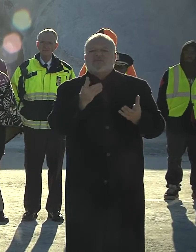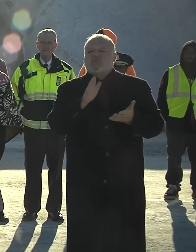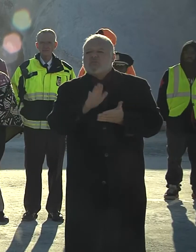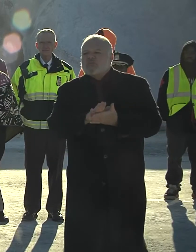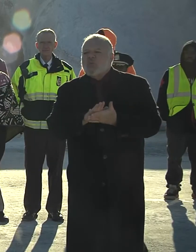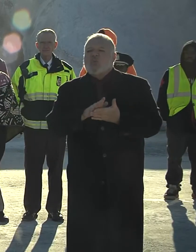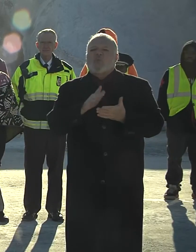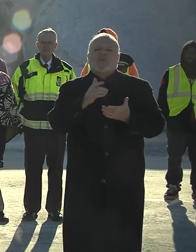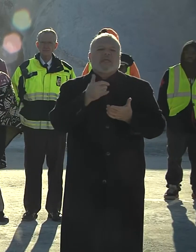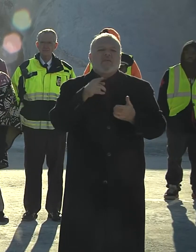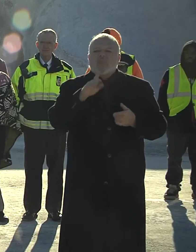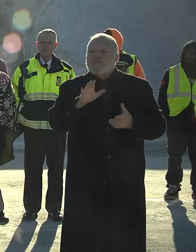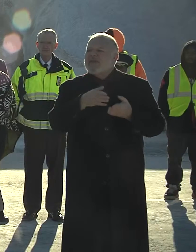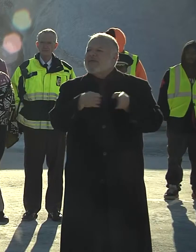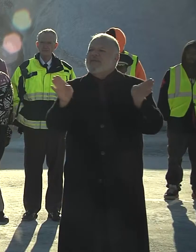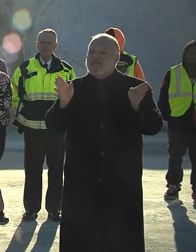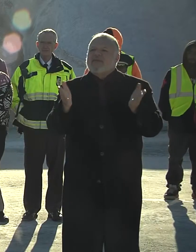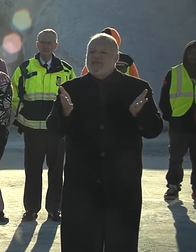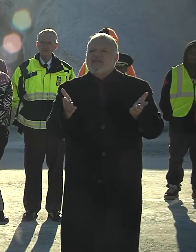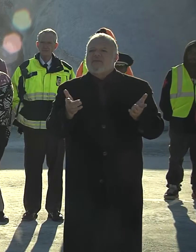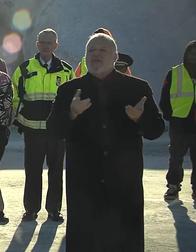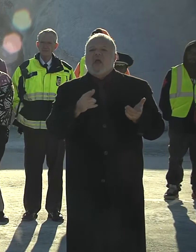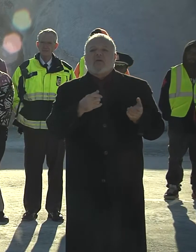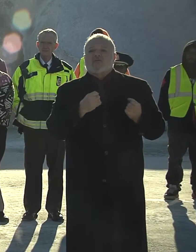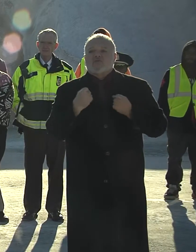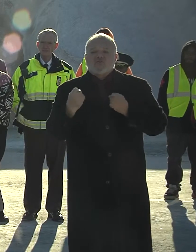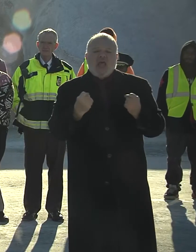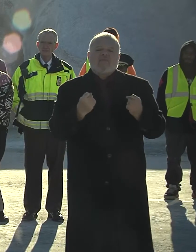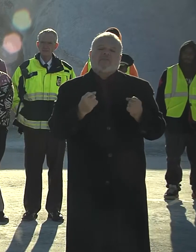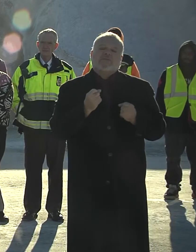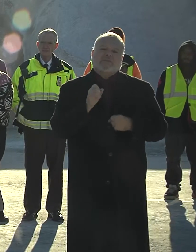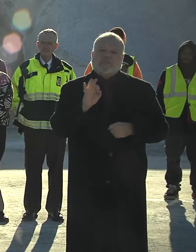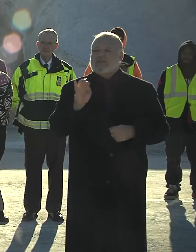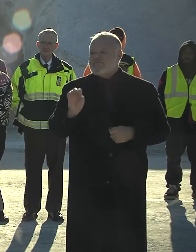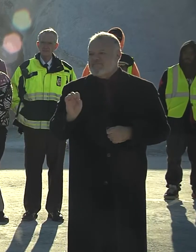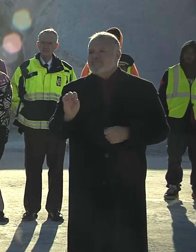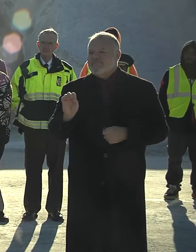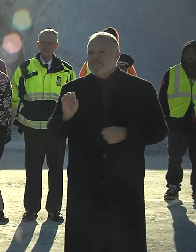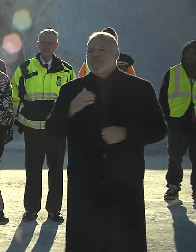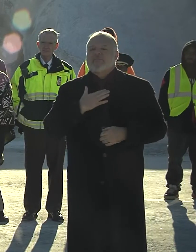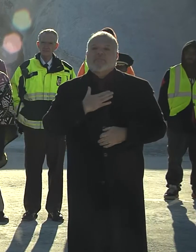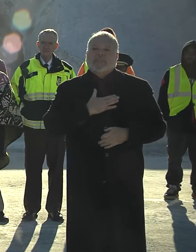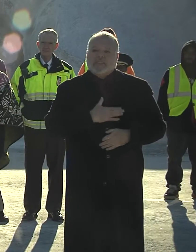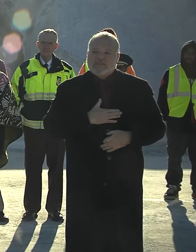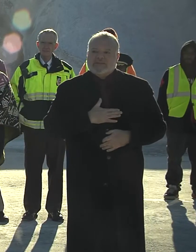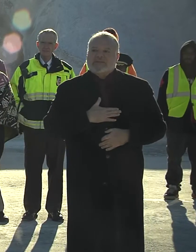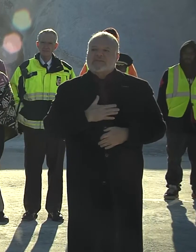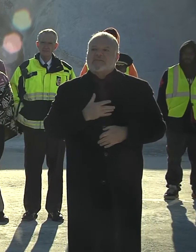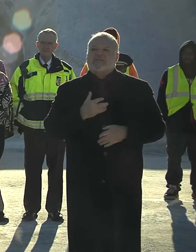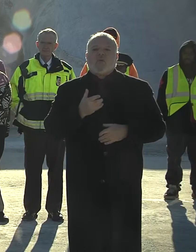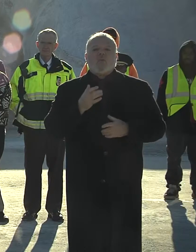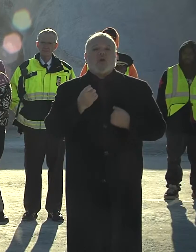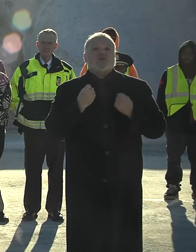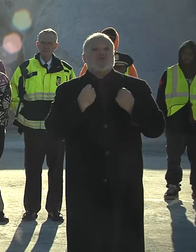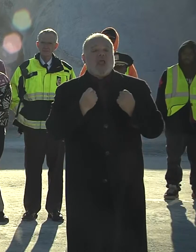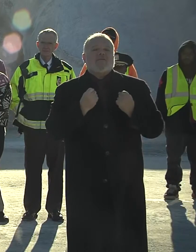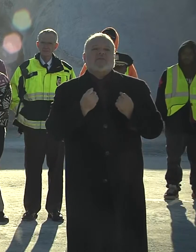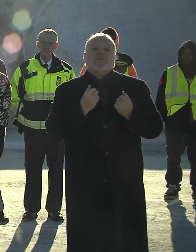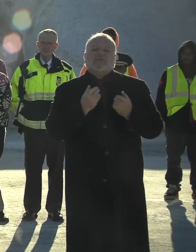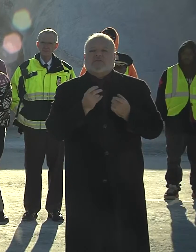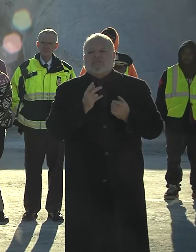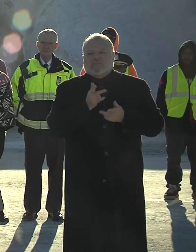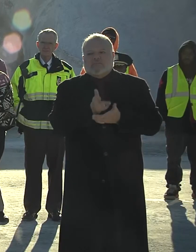to be safe on the road. If you are driving, slow down. Winter weather can make safe driving harder, and people on foot or in